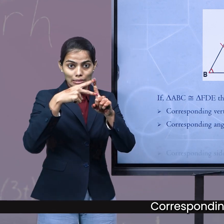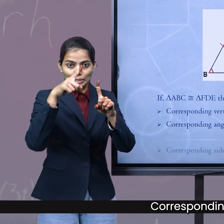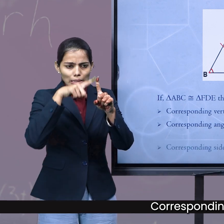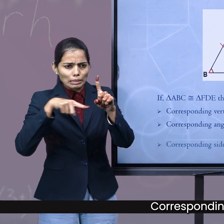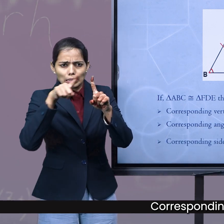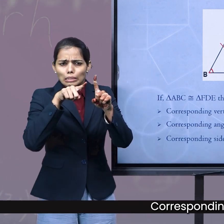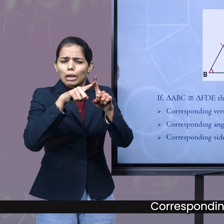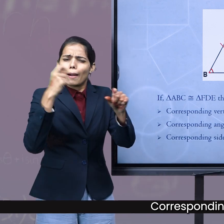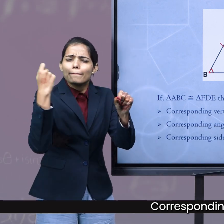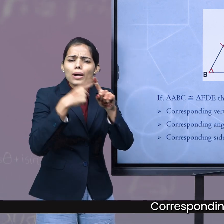Corresponding sides are